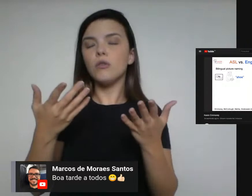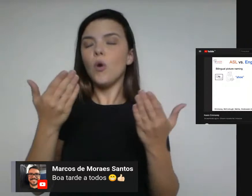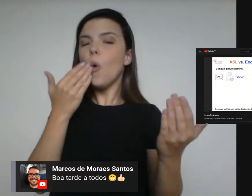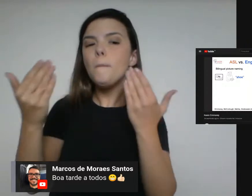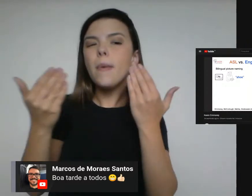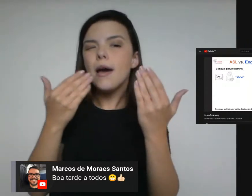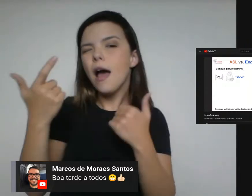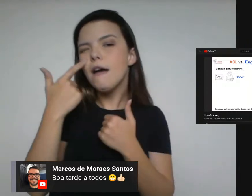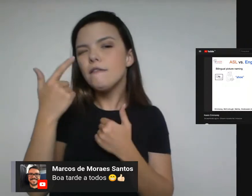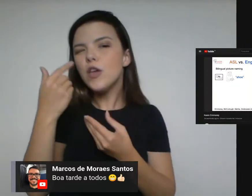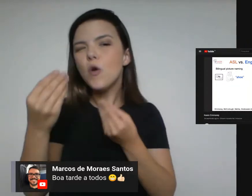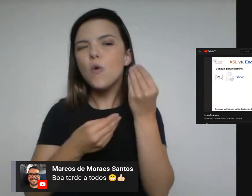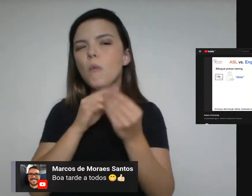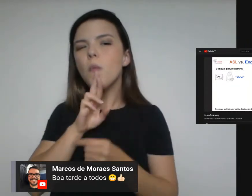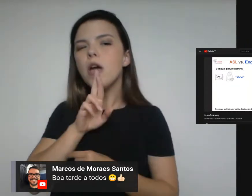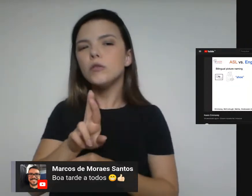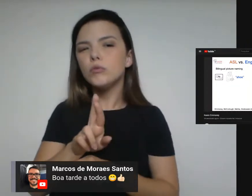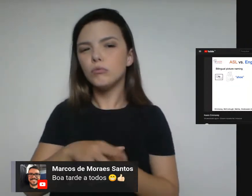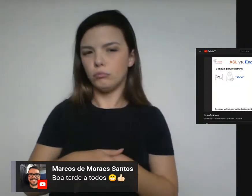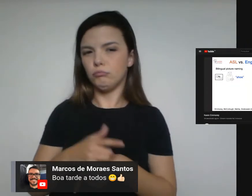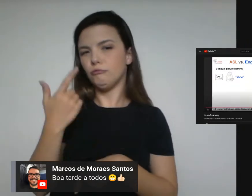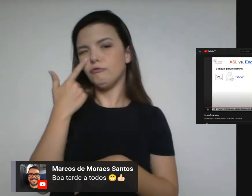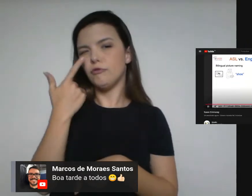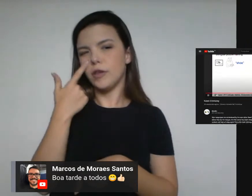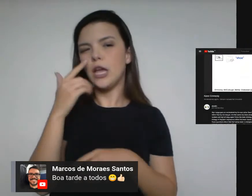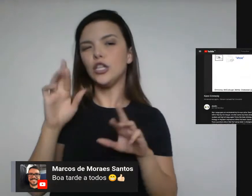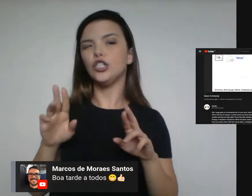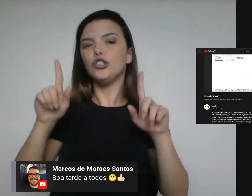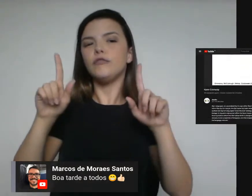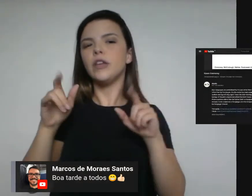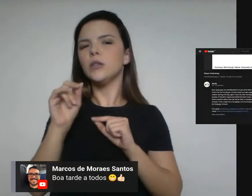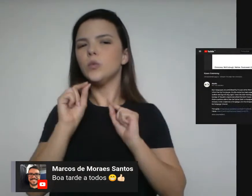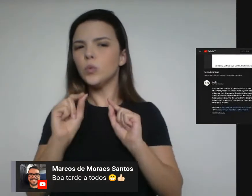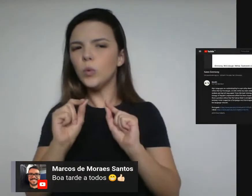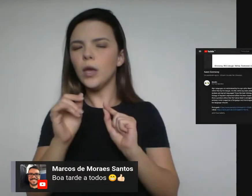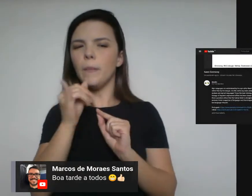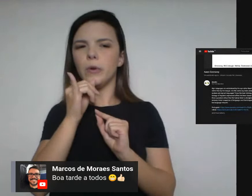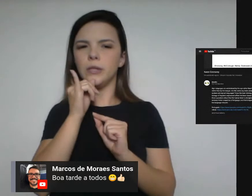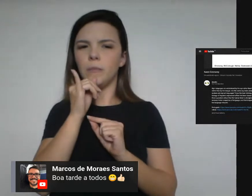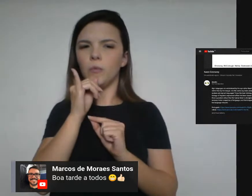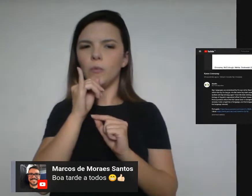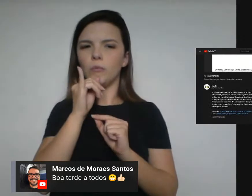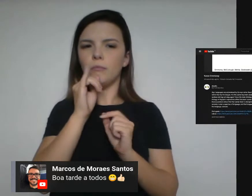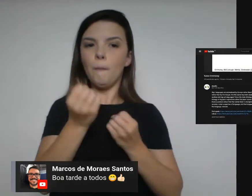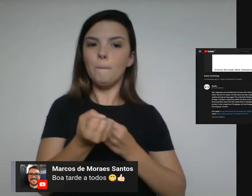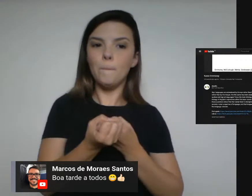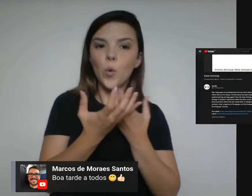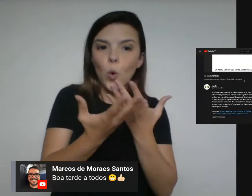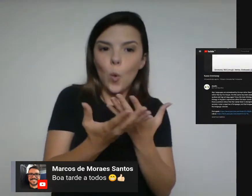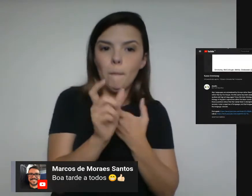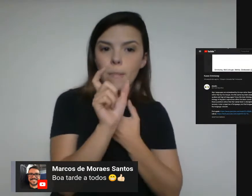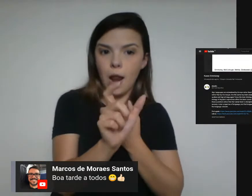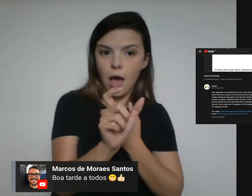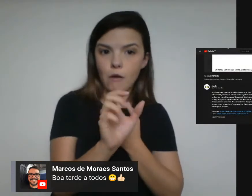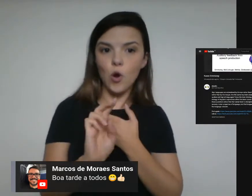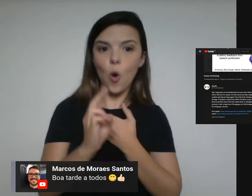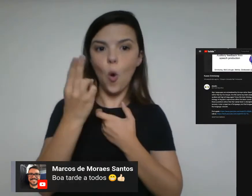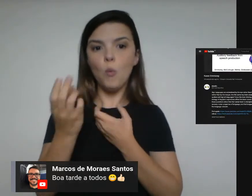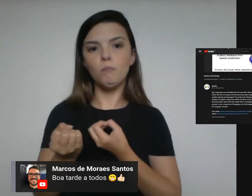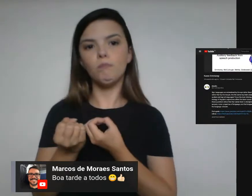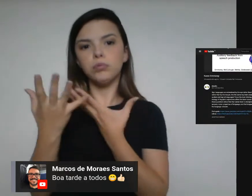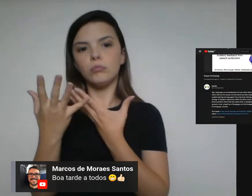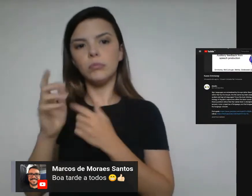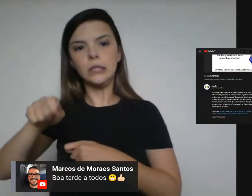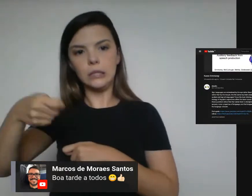overlap, we're going to look at the difference. So what's the difference between producing a word and producing a sign?